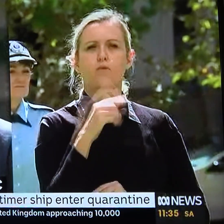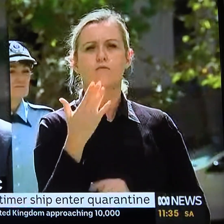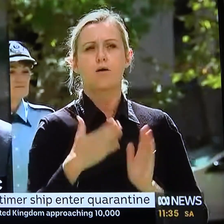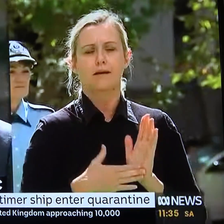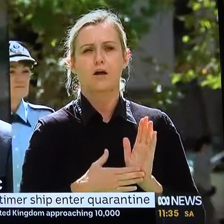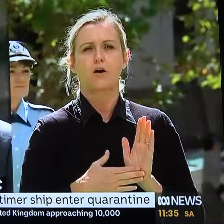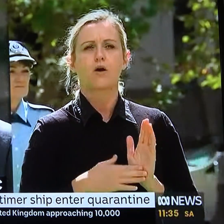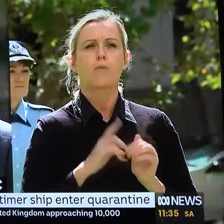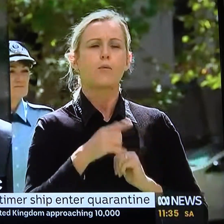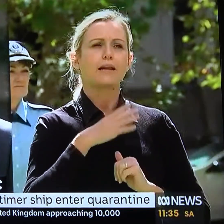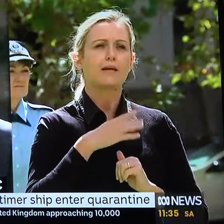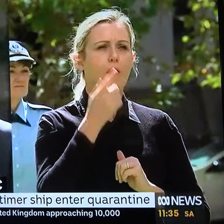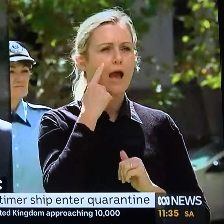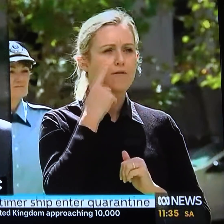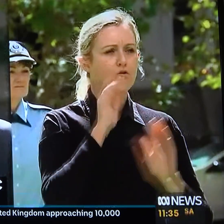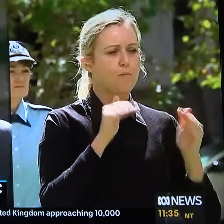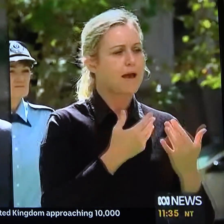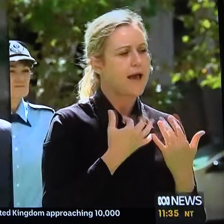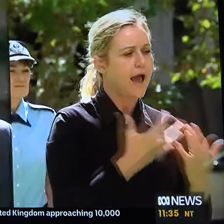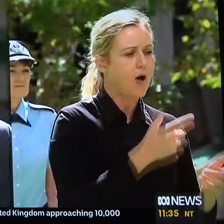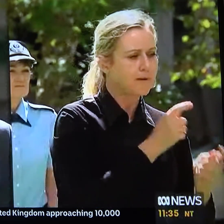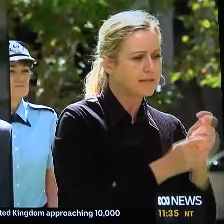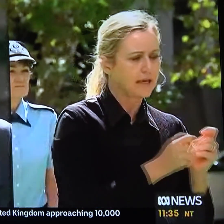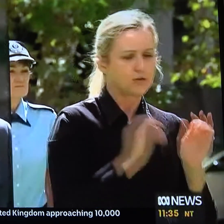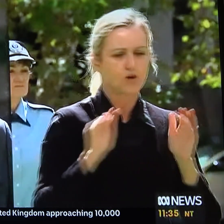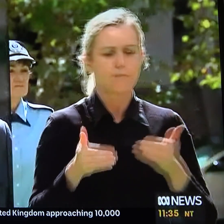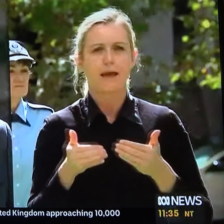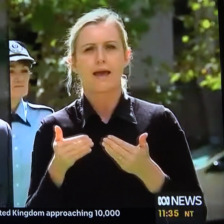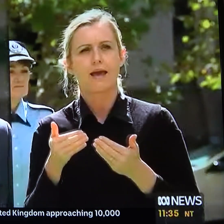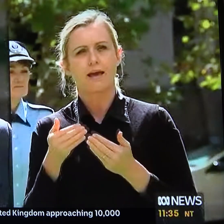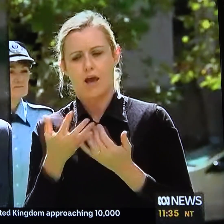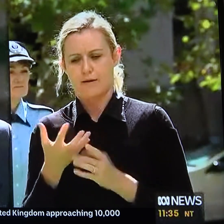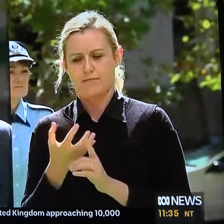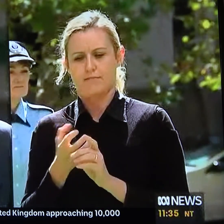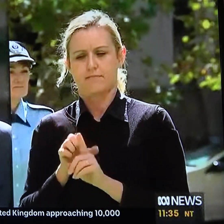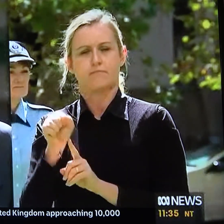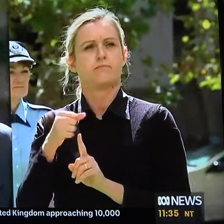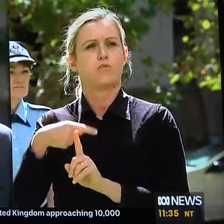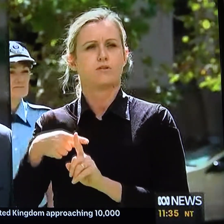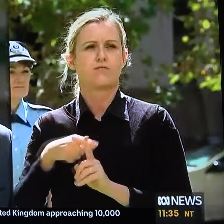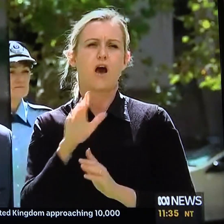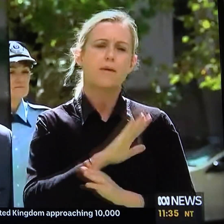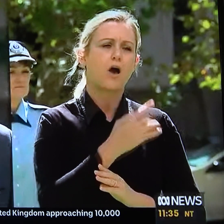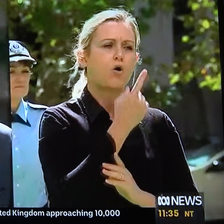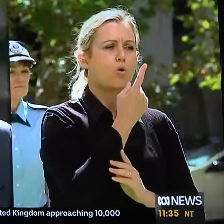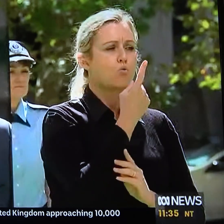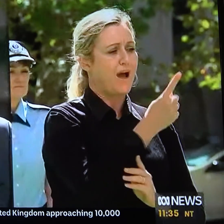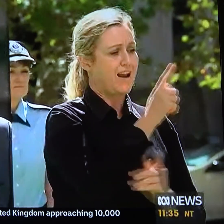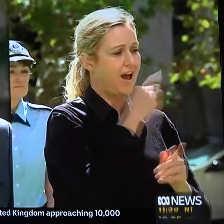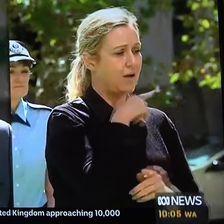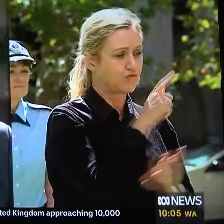that's what it has been for some weeks. So I don't take a lot of solace. I don't think we can get too excited about that